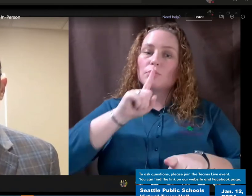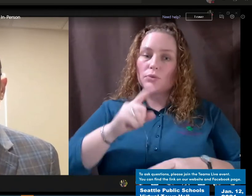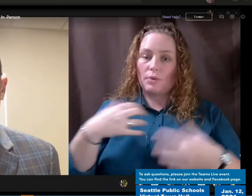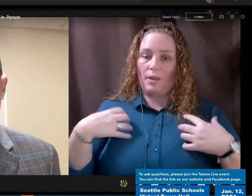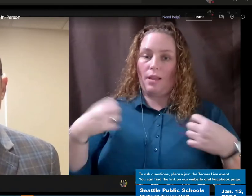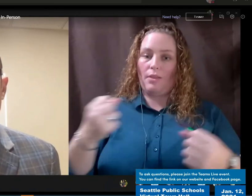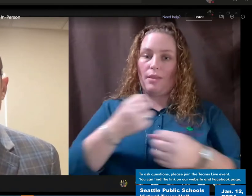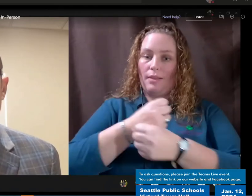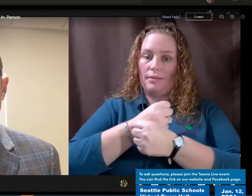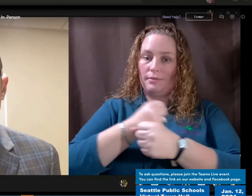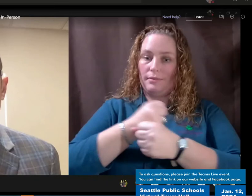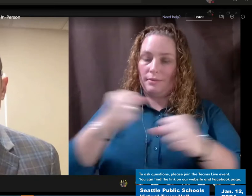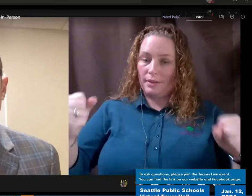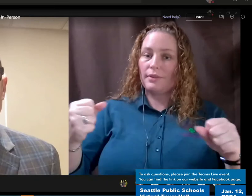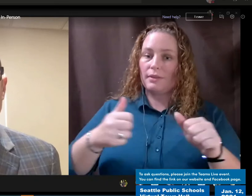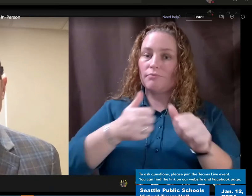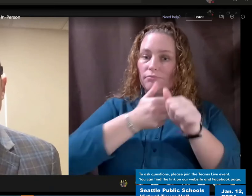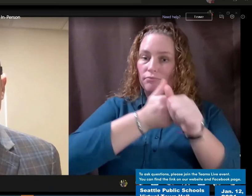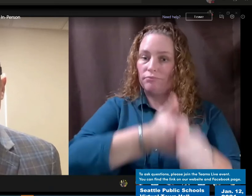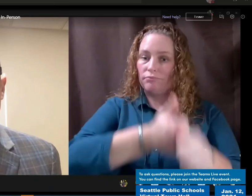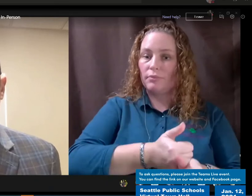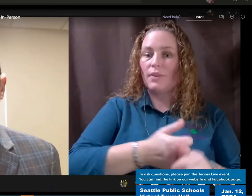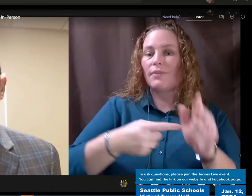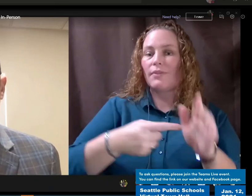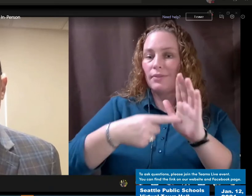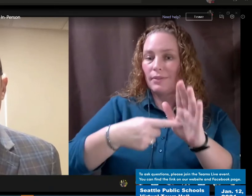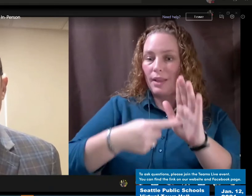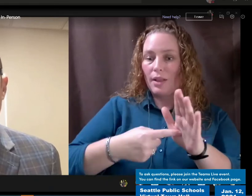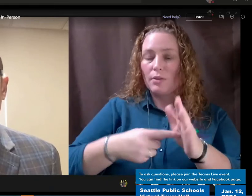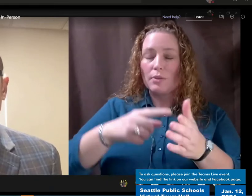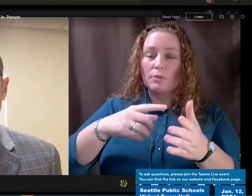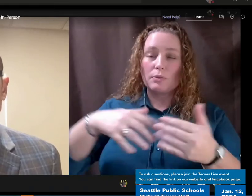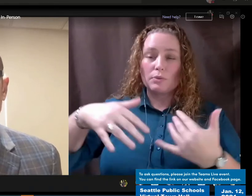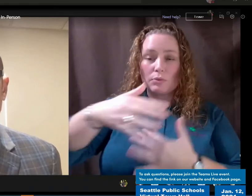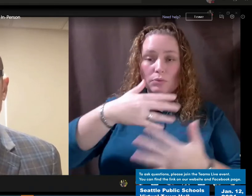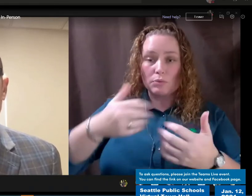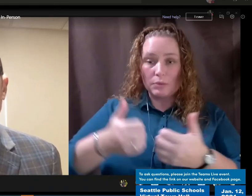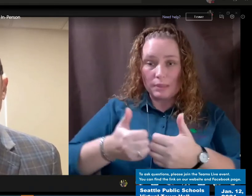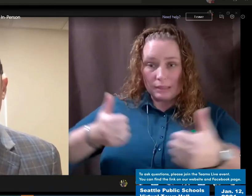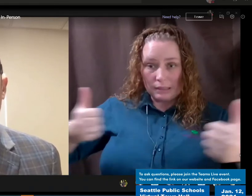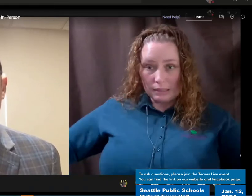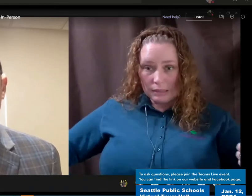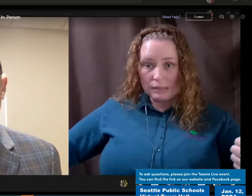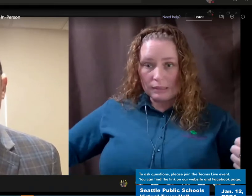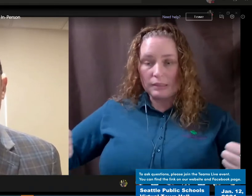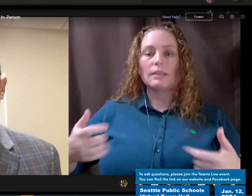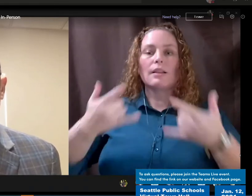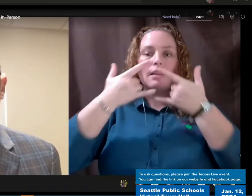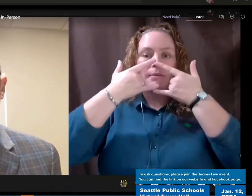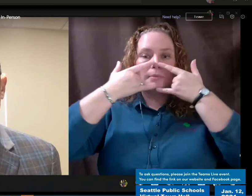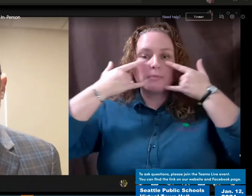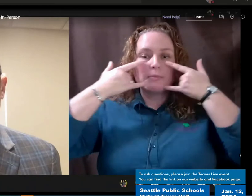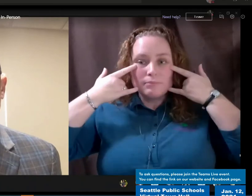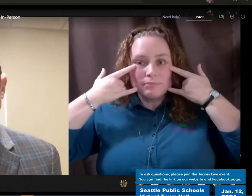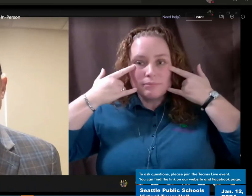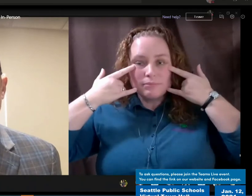as social distancing, the wearing of masks, washing of our